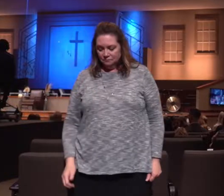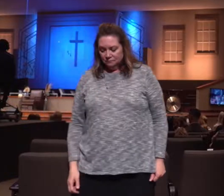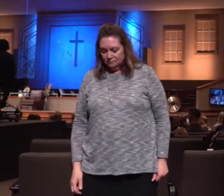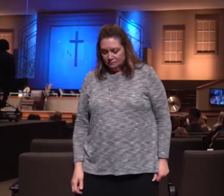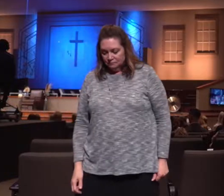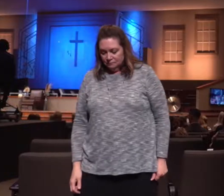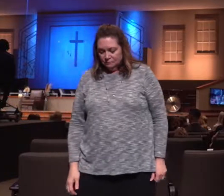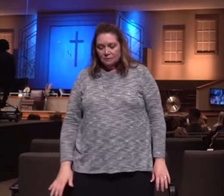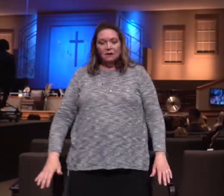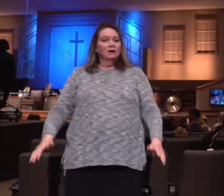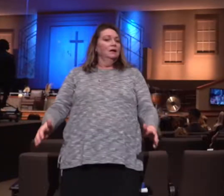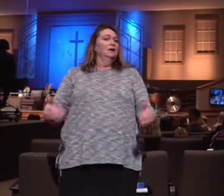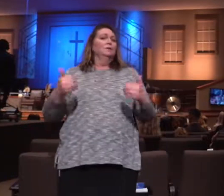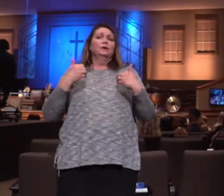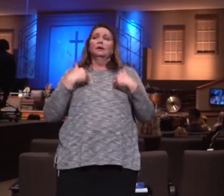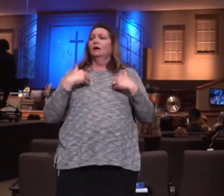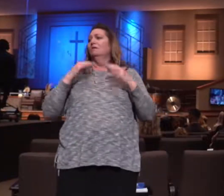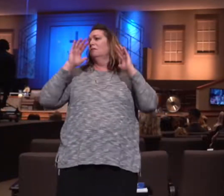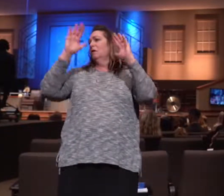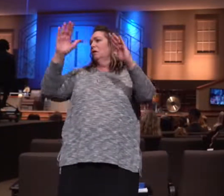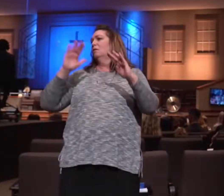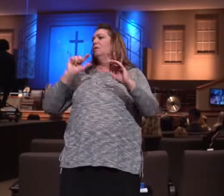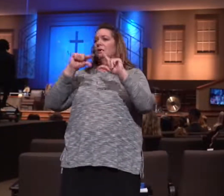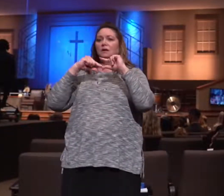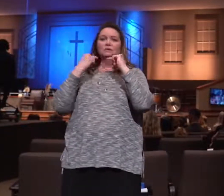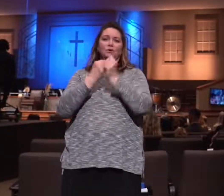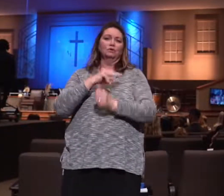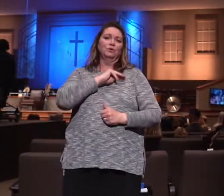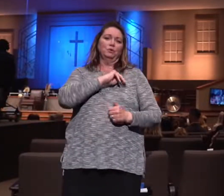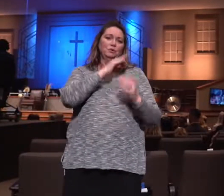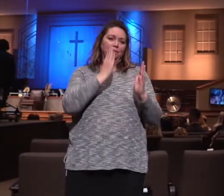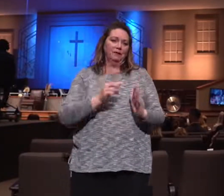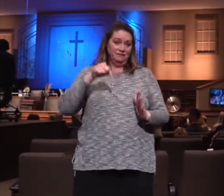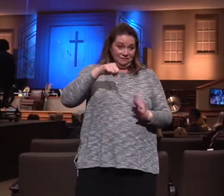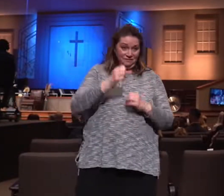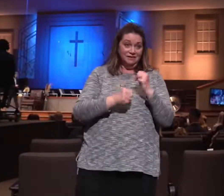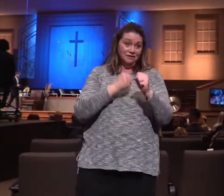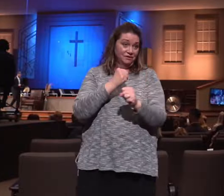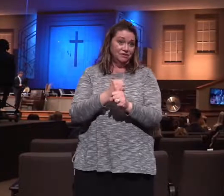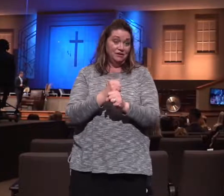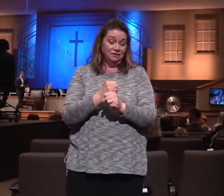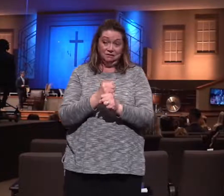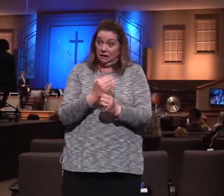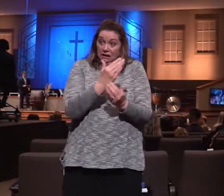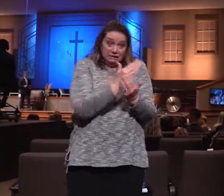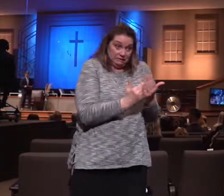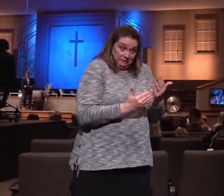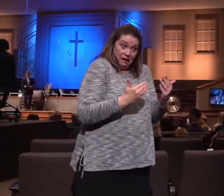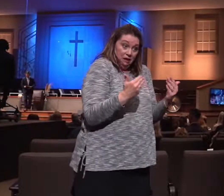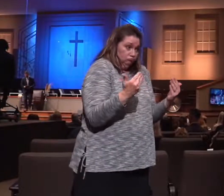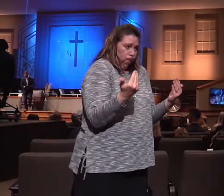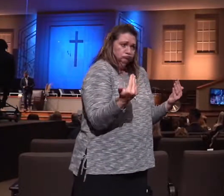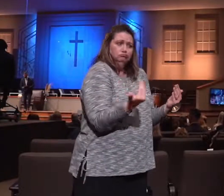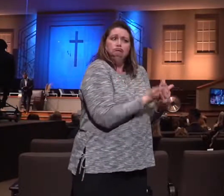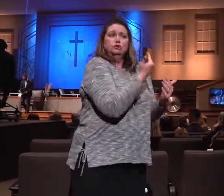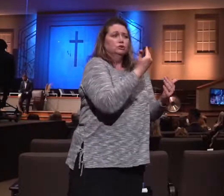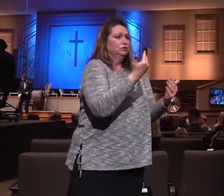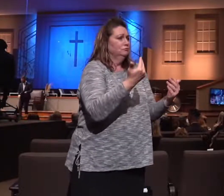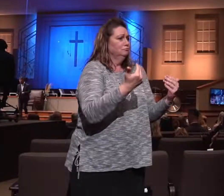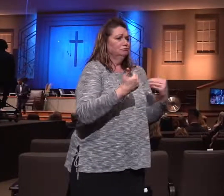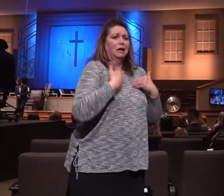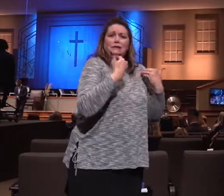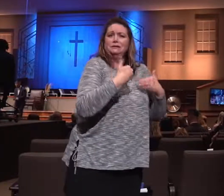We really have a wonderful group of missionaries this year, and I've enjoyed getting to know them. Several are new, young,